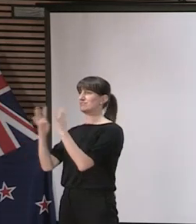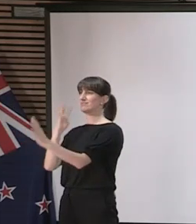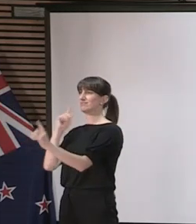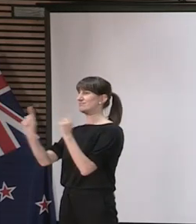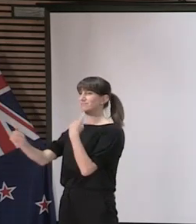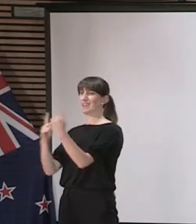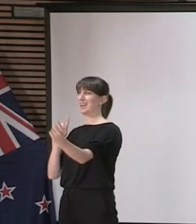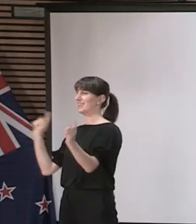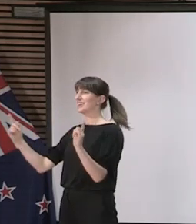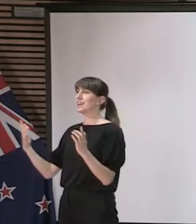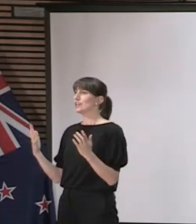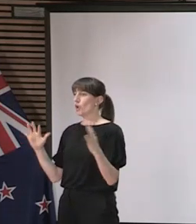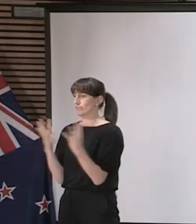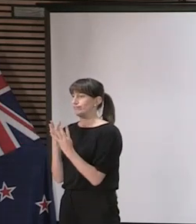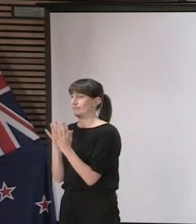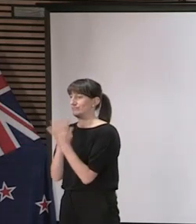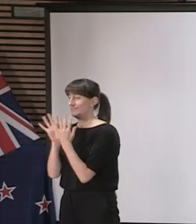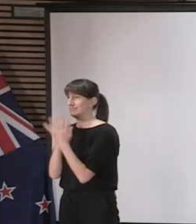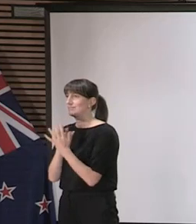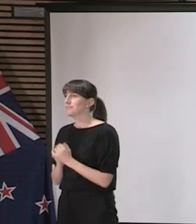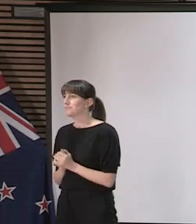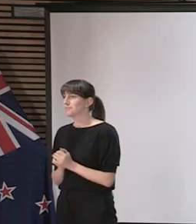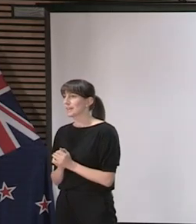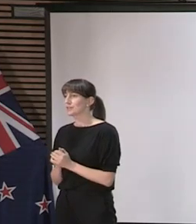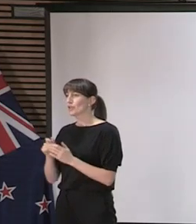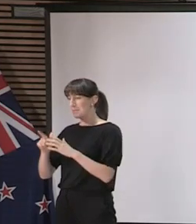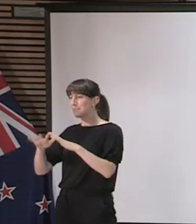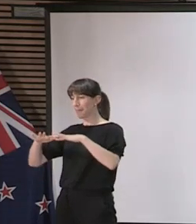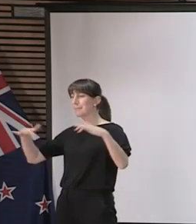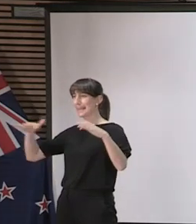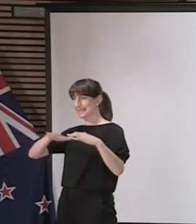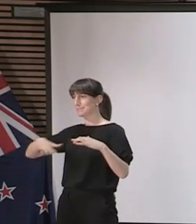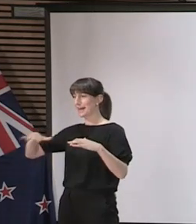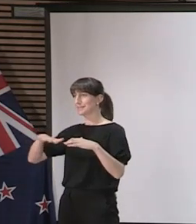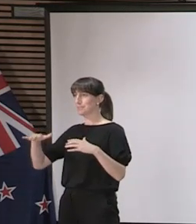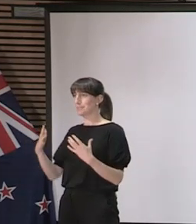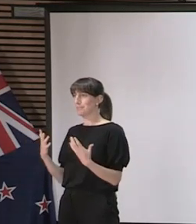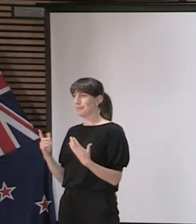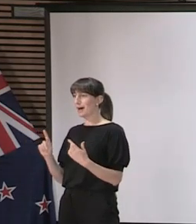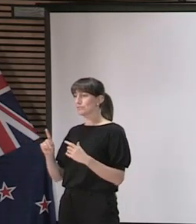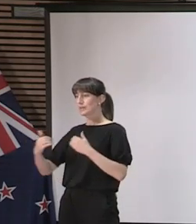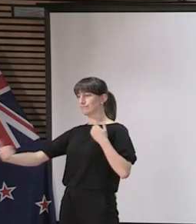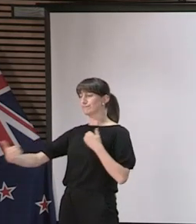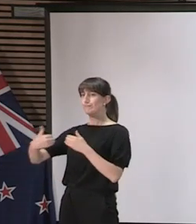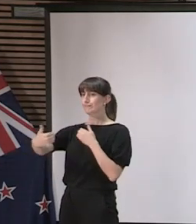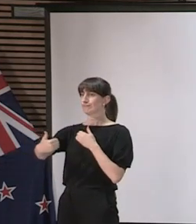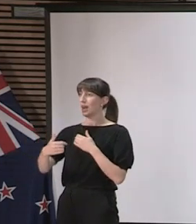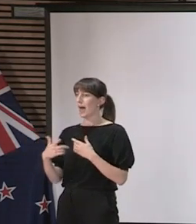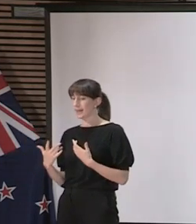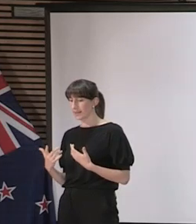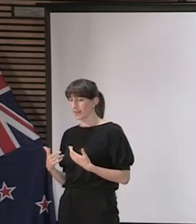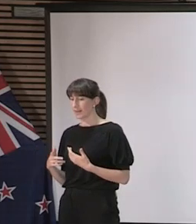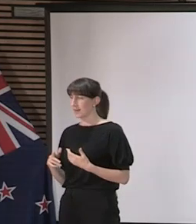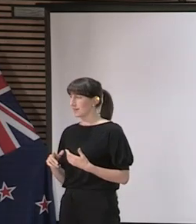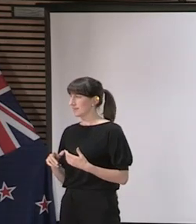before Parliament shut down that has implications for the public spaces at Parliament, for example. So we're maintaining distancing on the tiles and